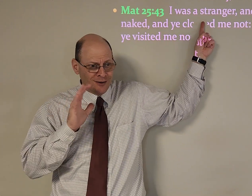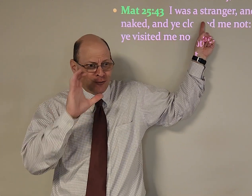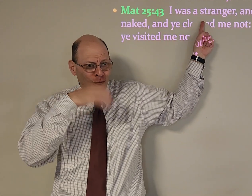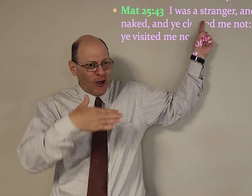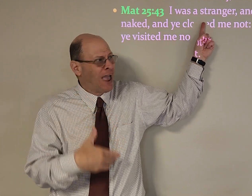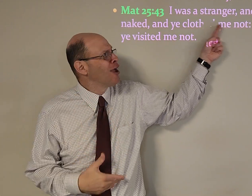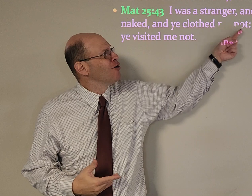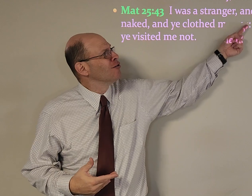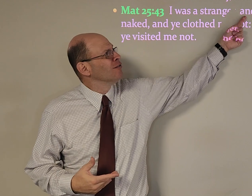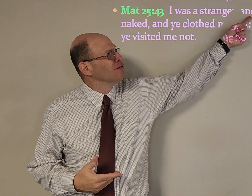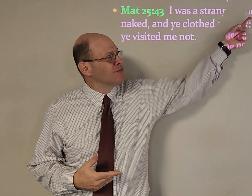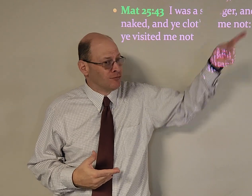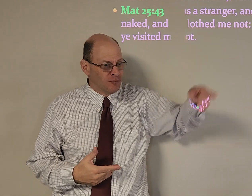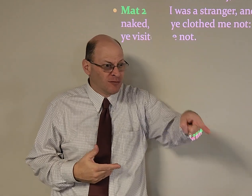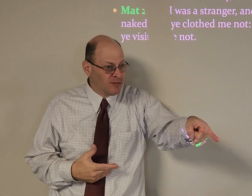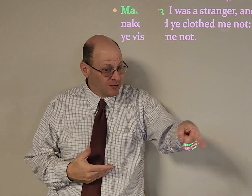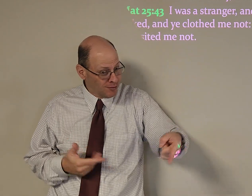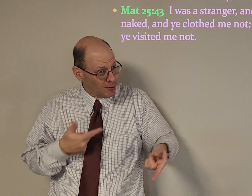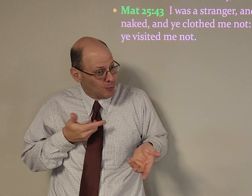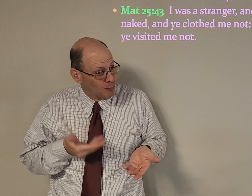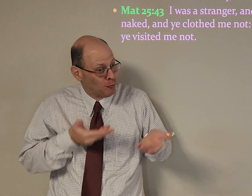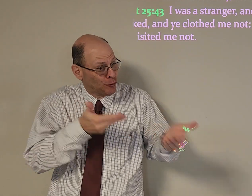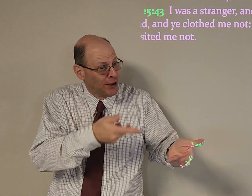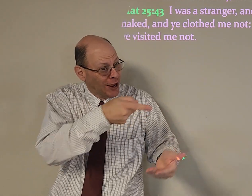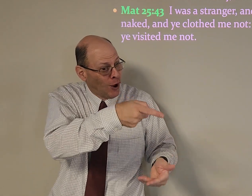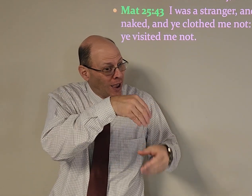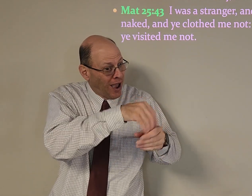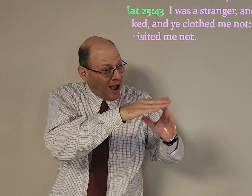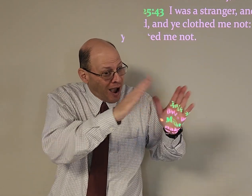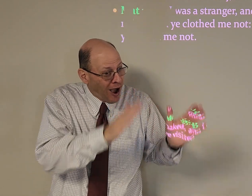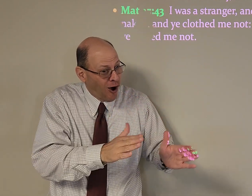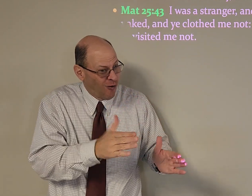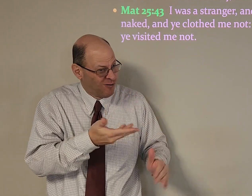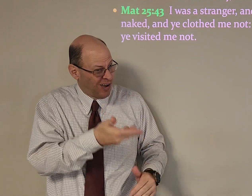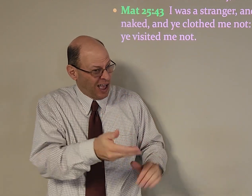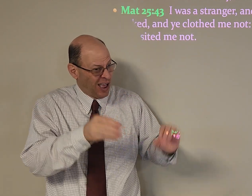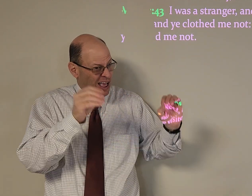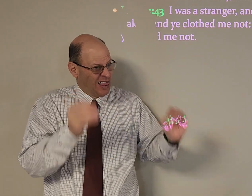Verse 43, I was a stranger, and ye took me not in.